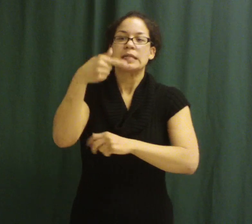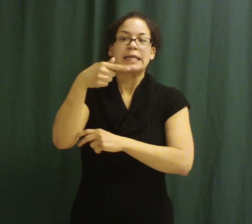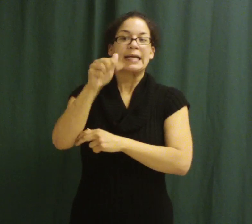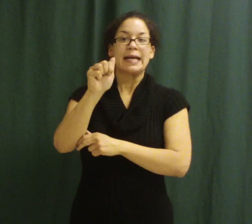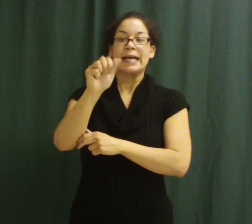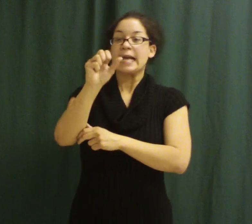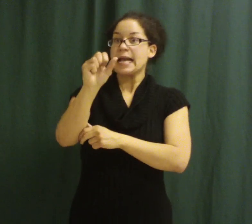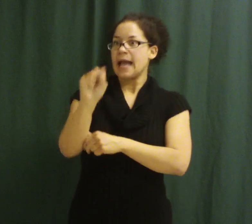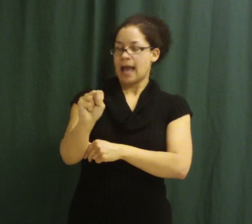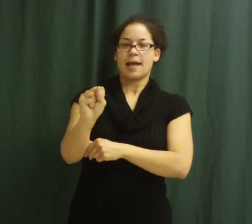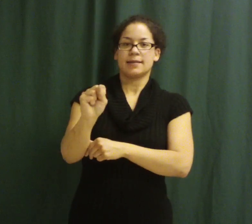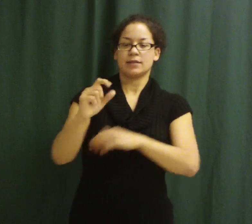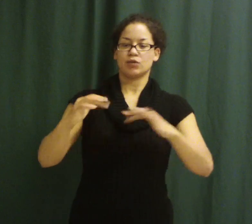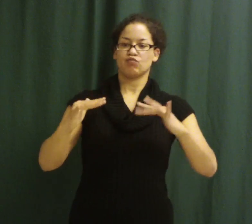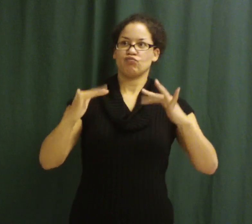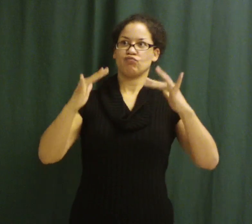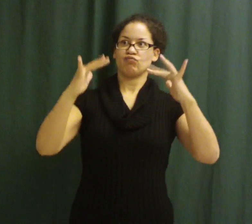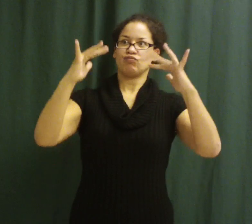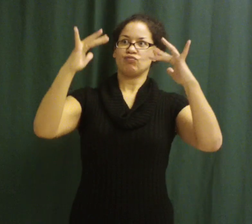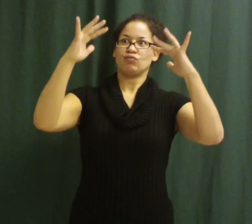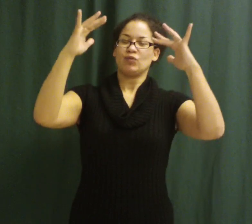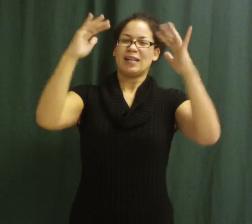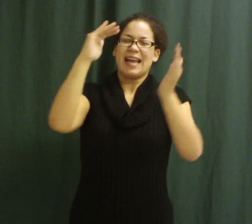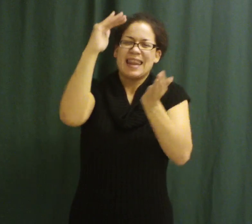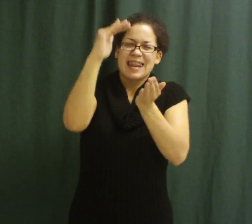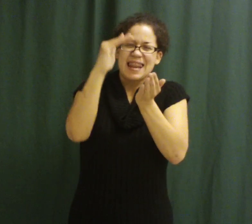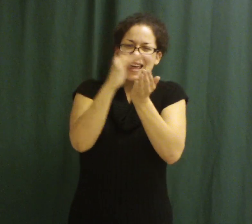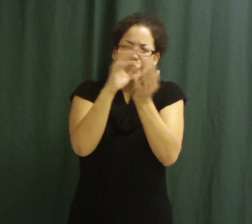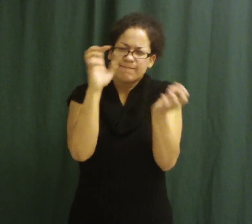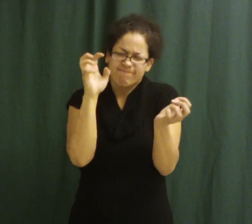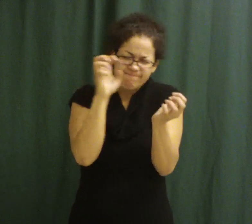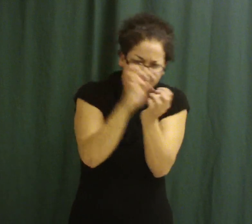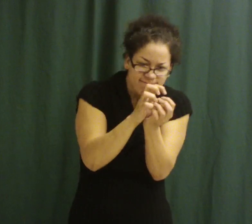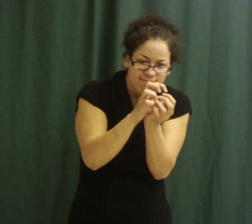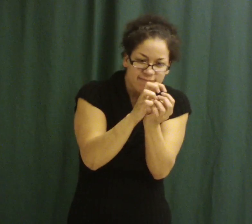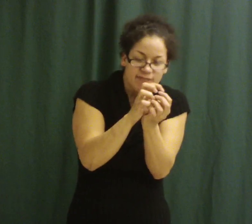and less dense than the terrestrial planets.